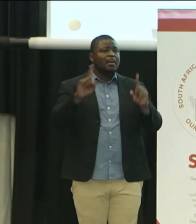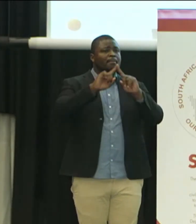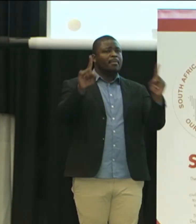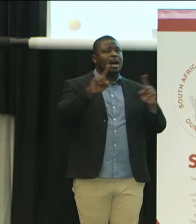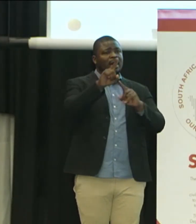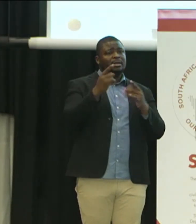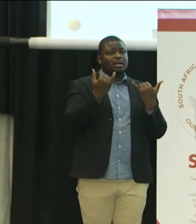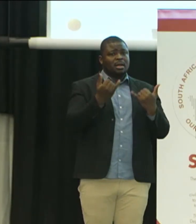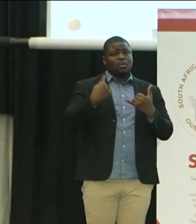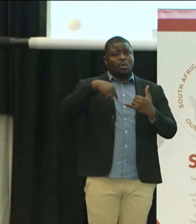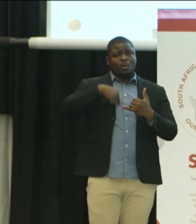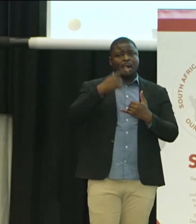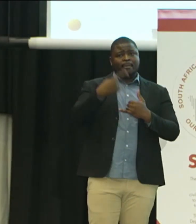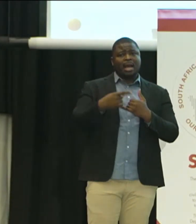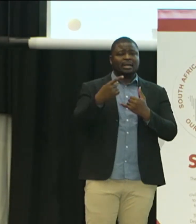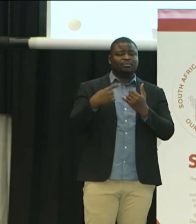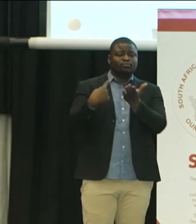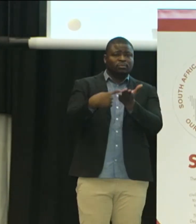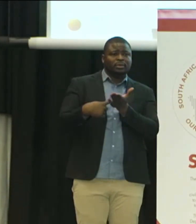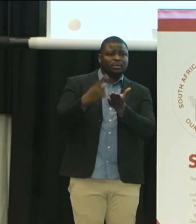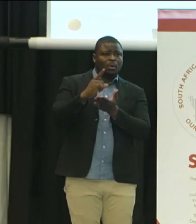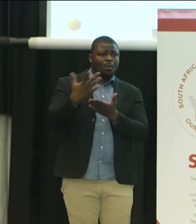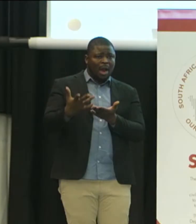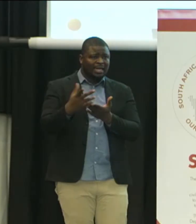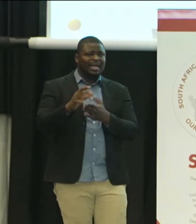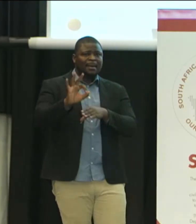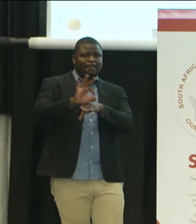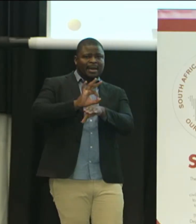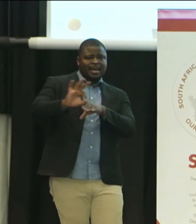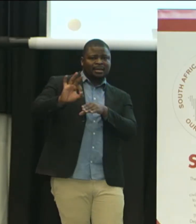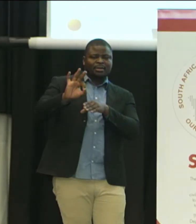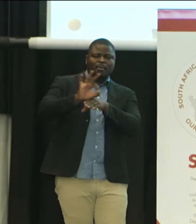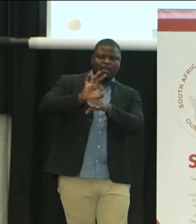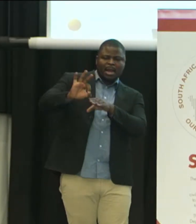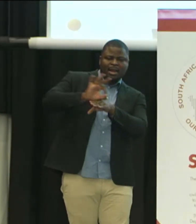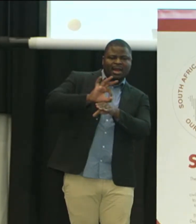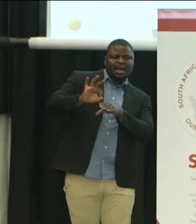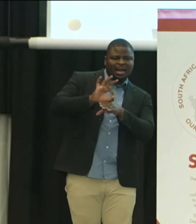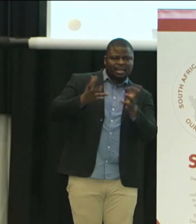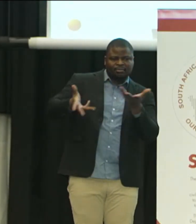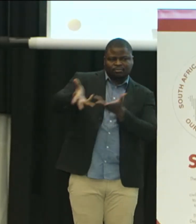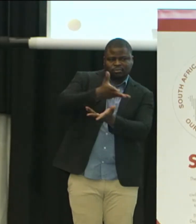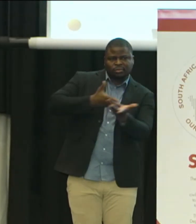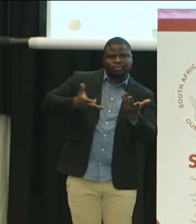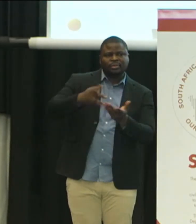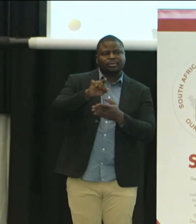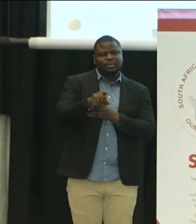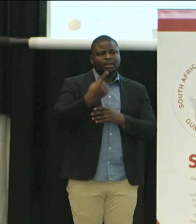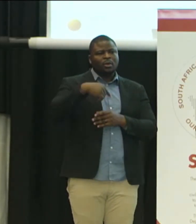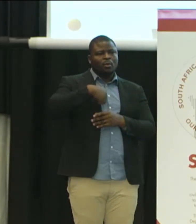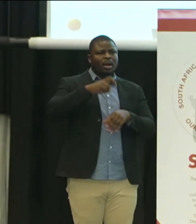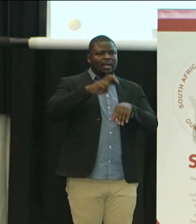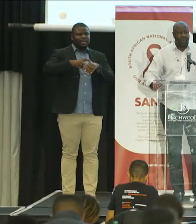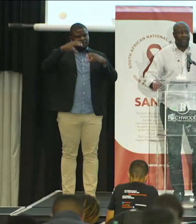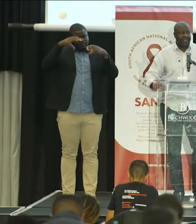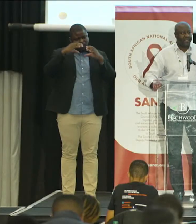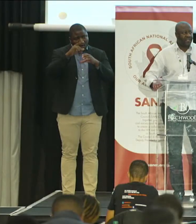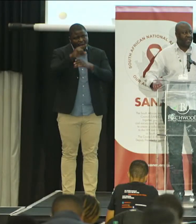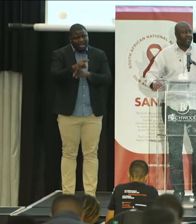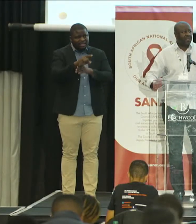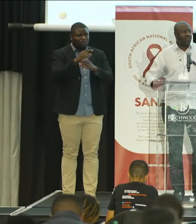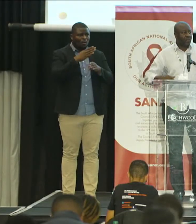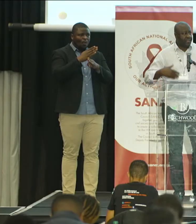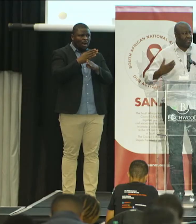plenary session where we are going to dig deep into some of the work that has been done around key